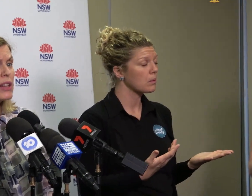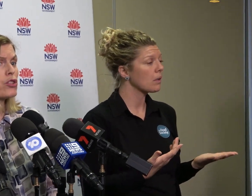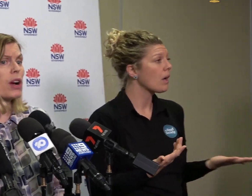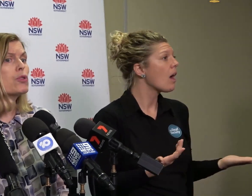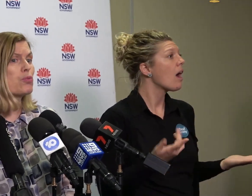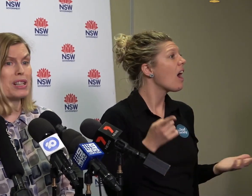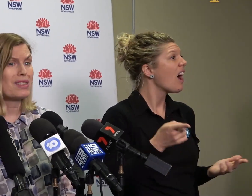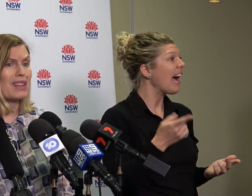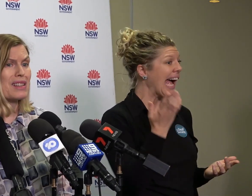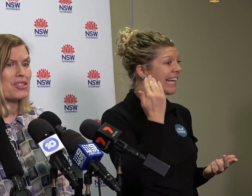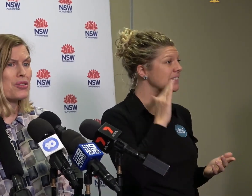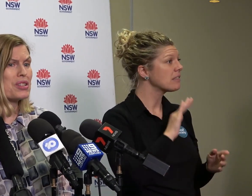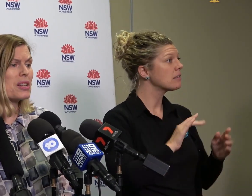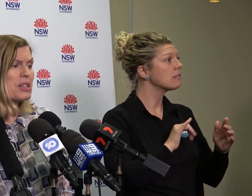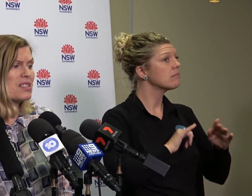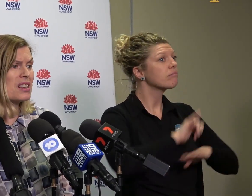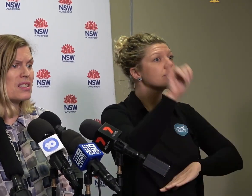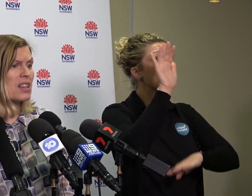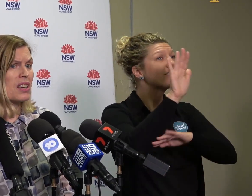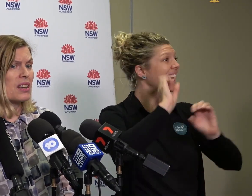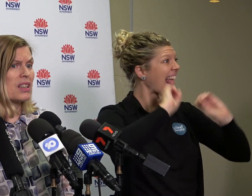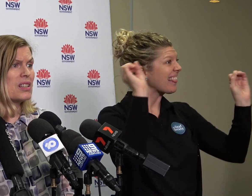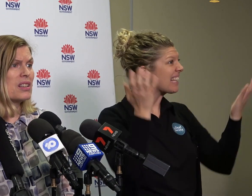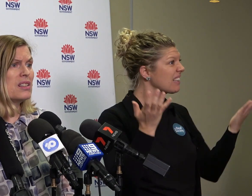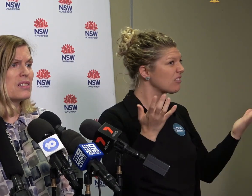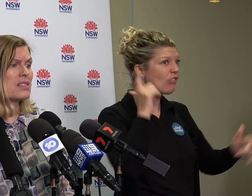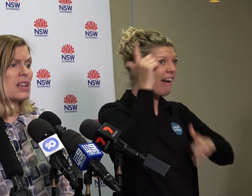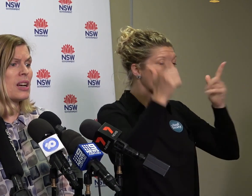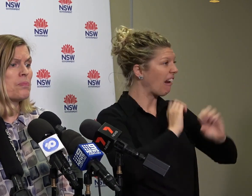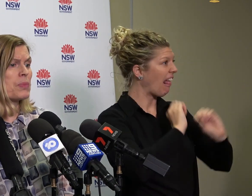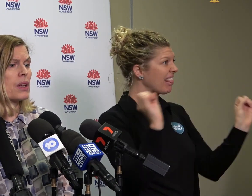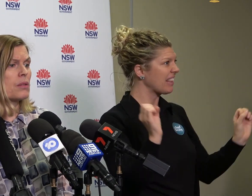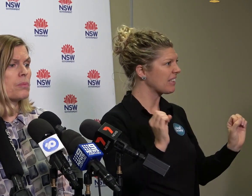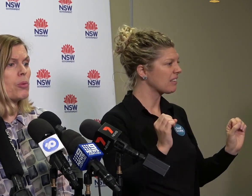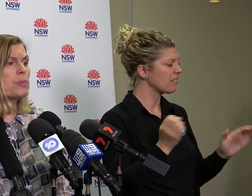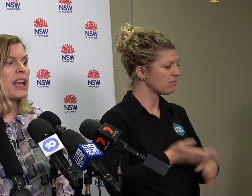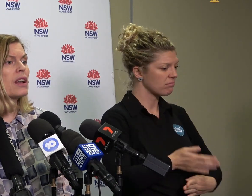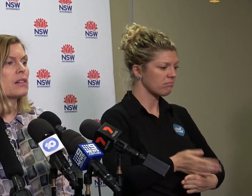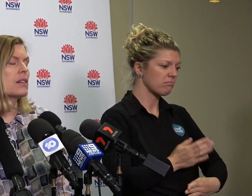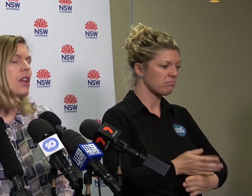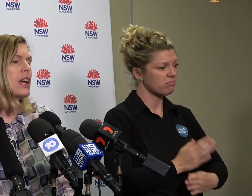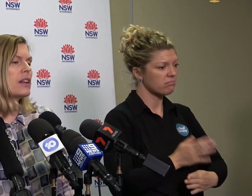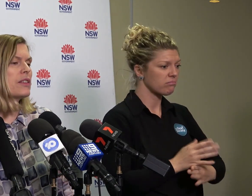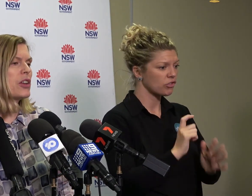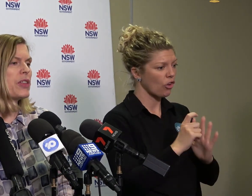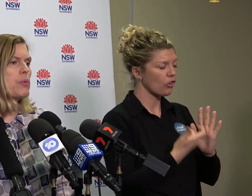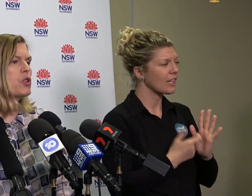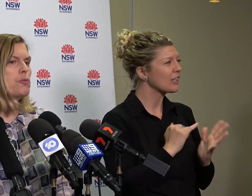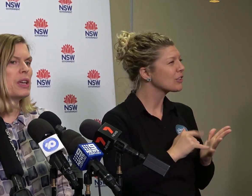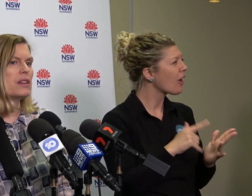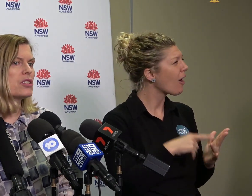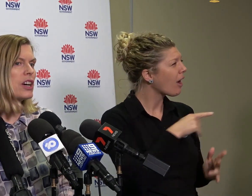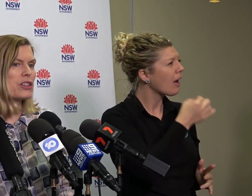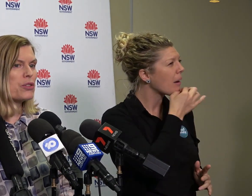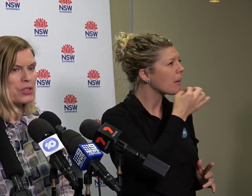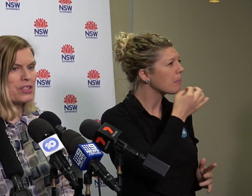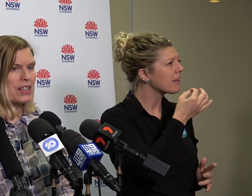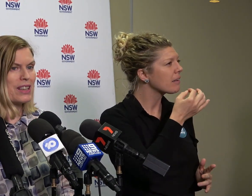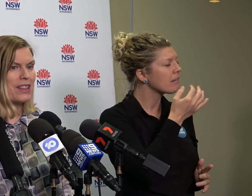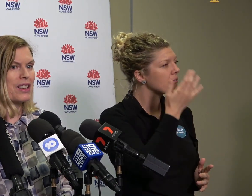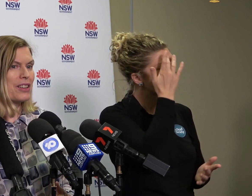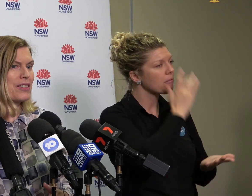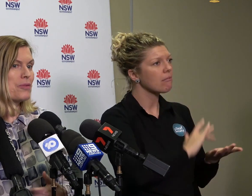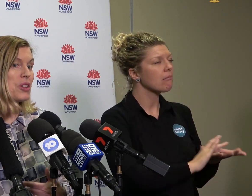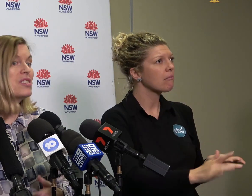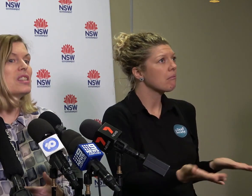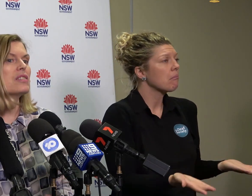also hadn't travelled recently, so to some extent it is probably unlikely that that would have been a diagnosis